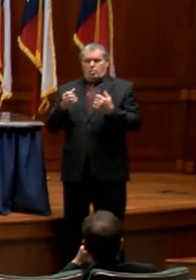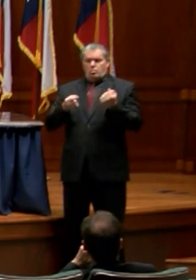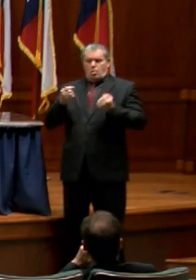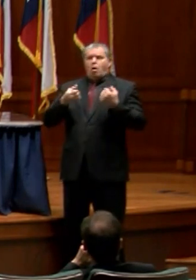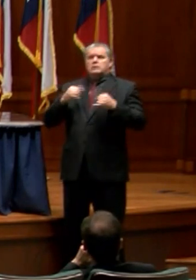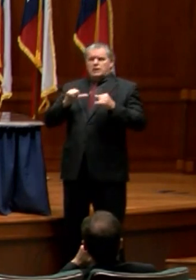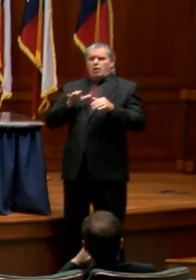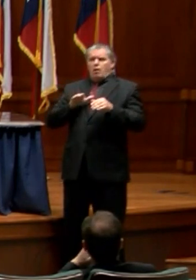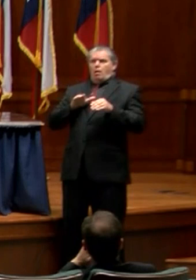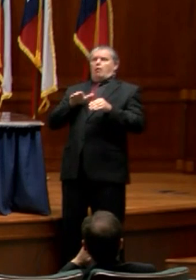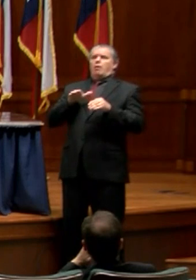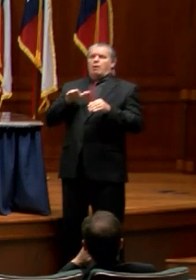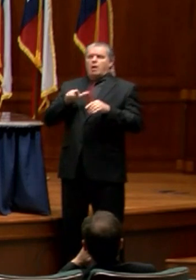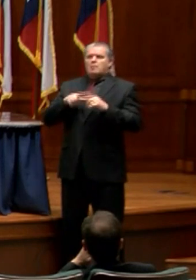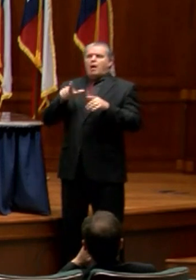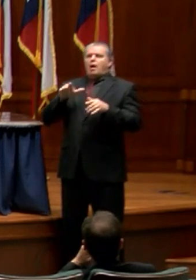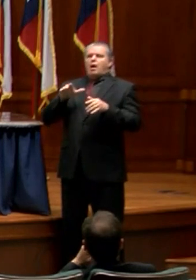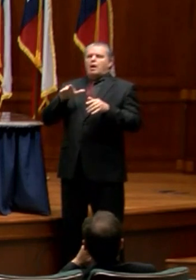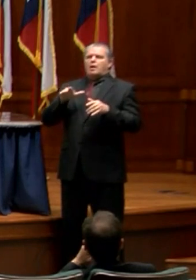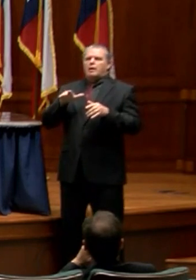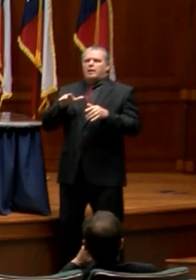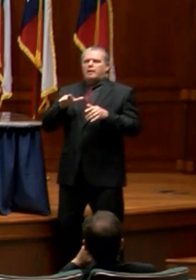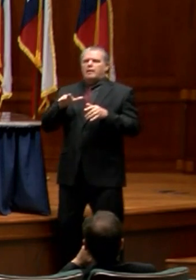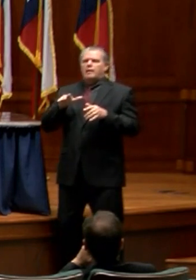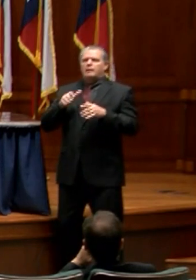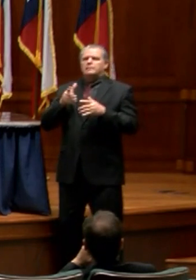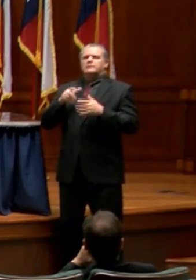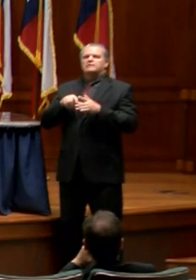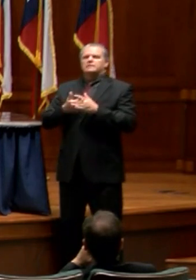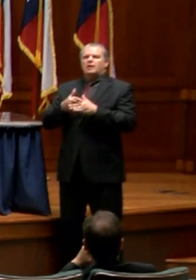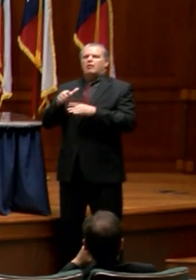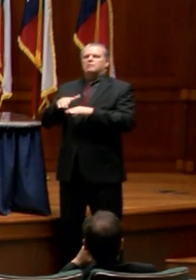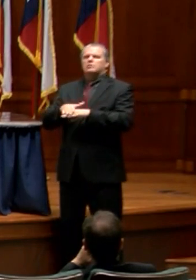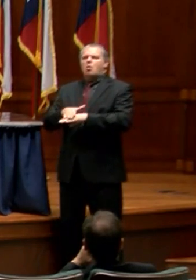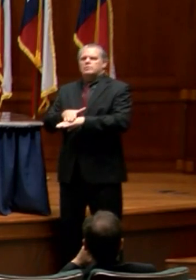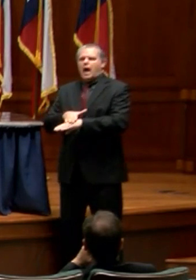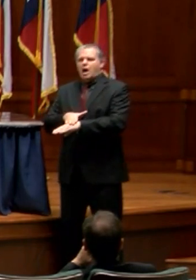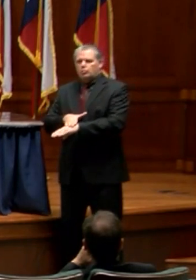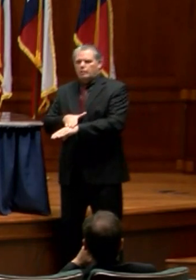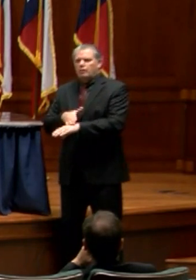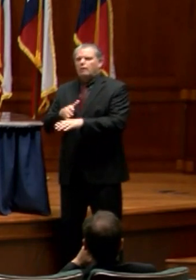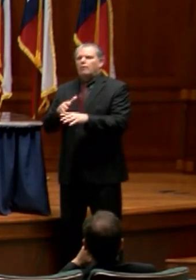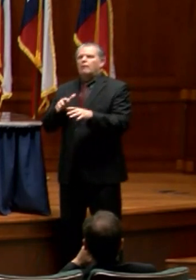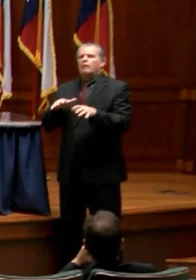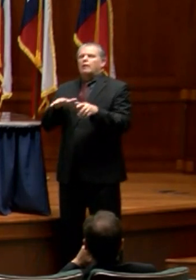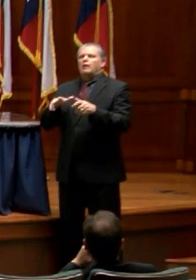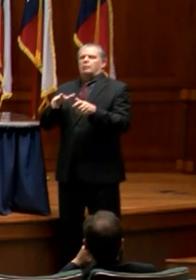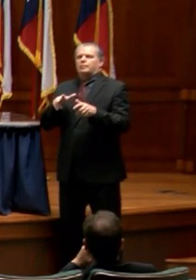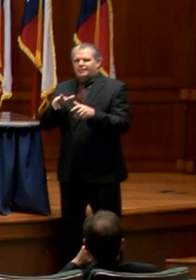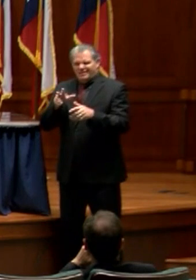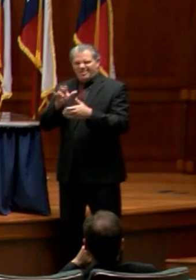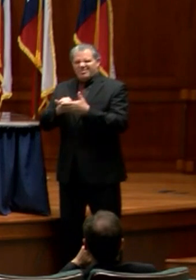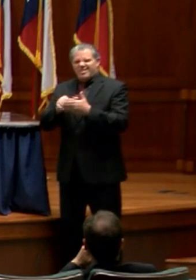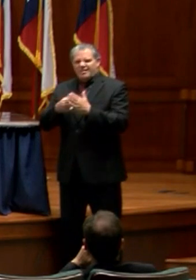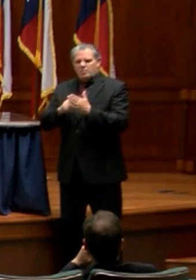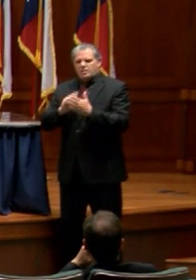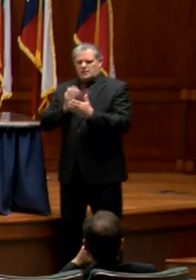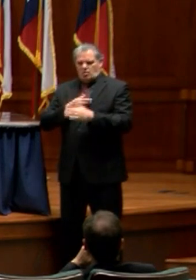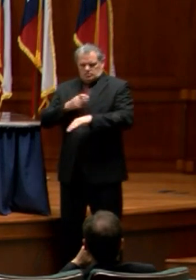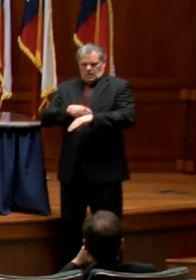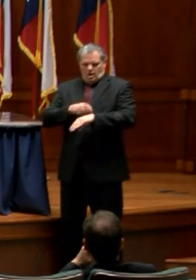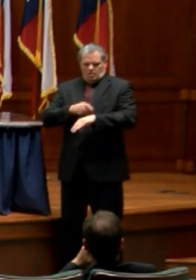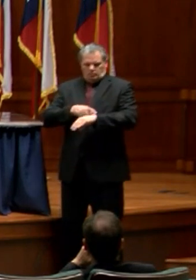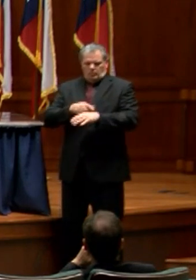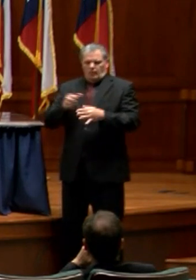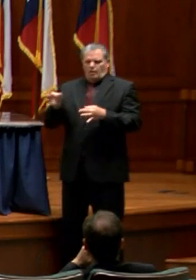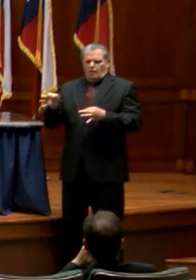going forward, but it's not accelerating anymore. It's beginning to slow down, and that is what the doubling time really means. It